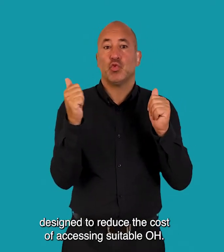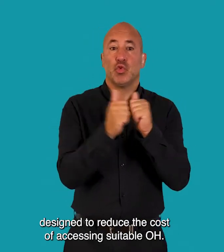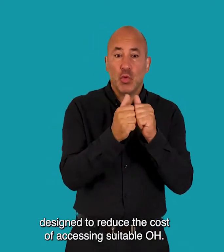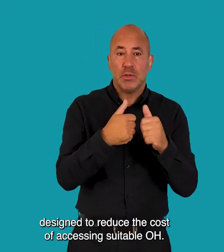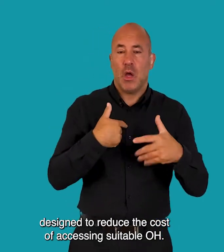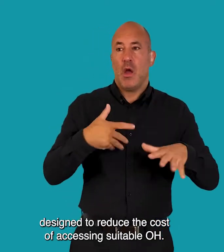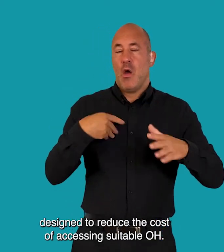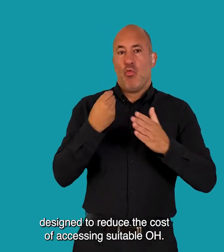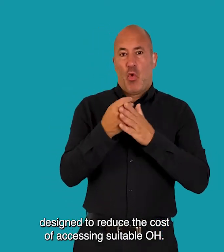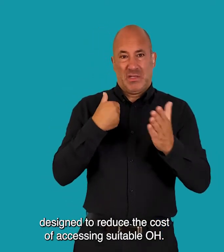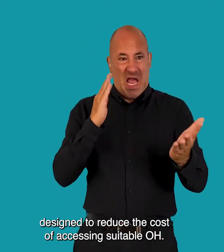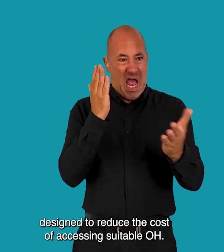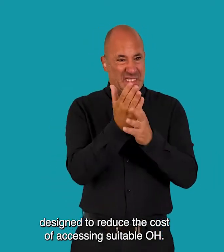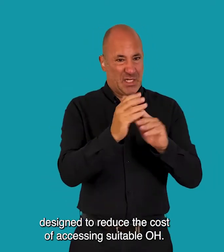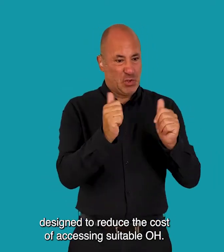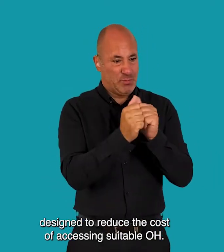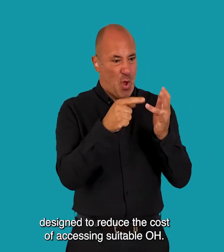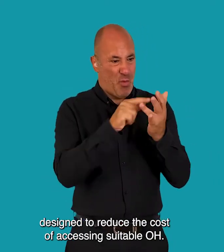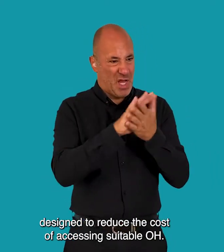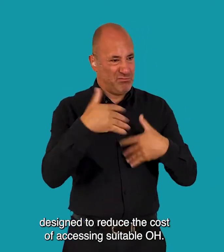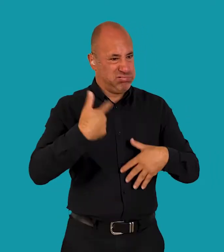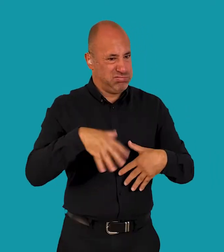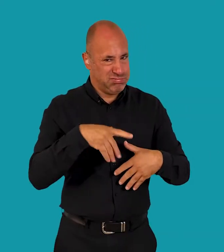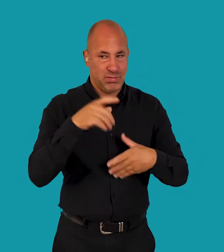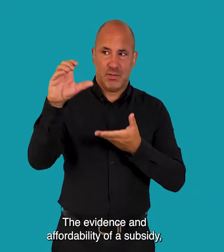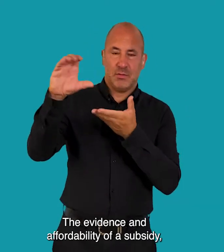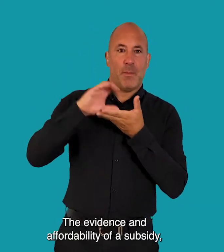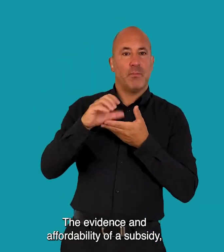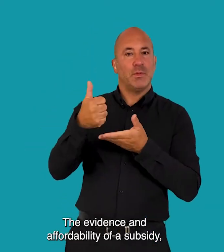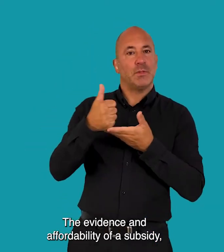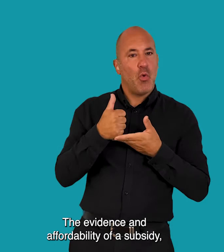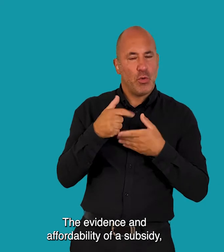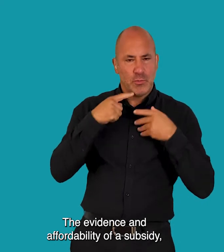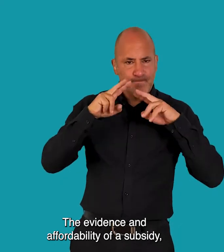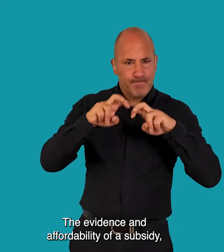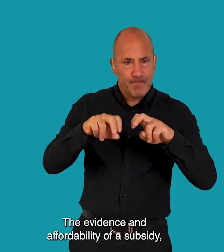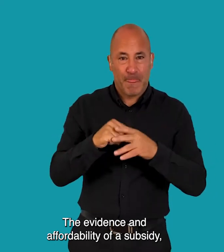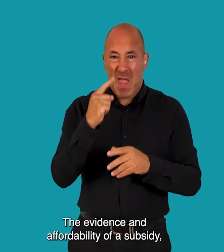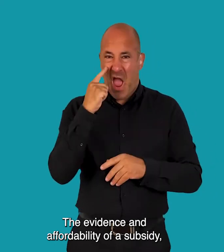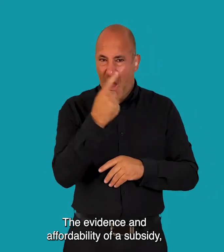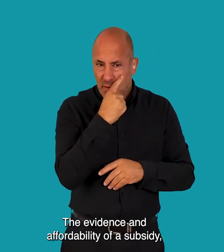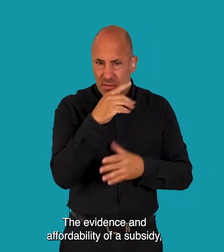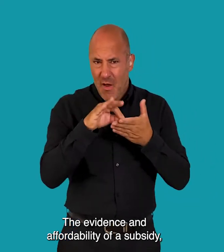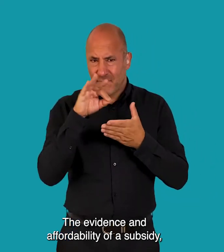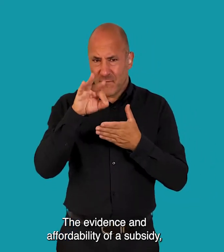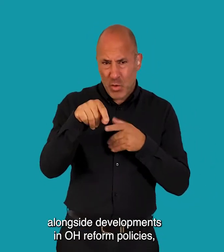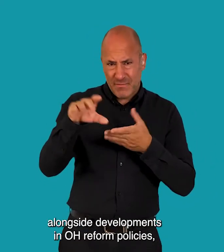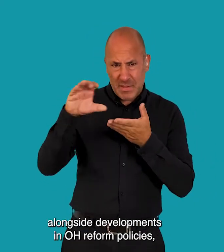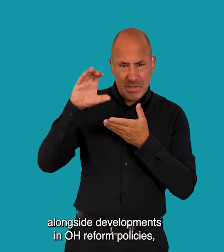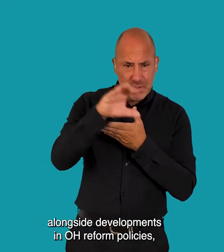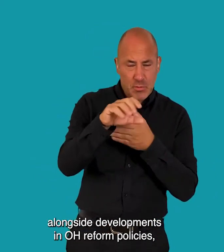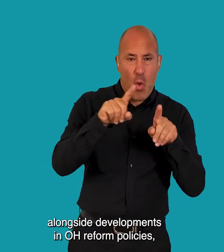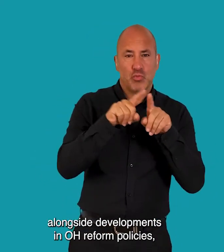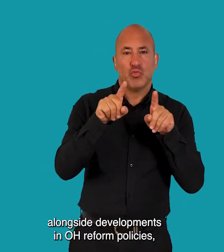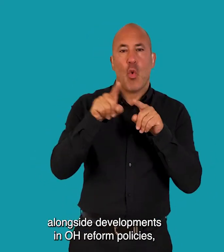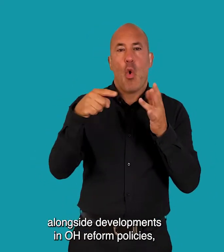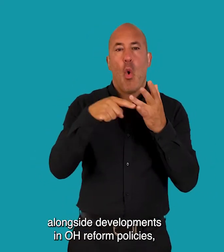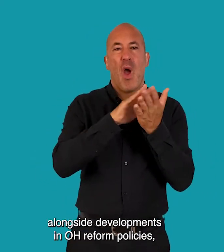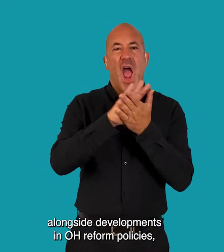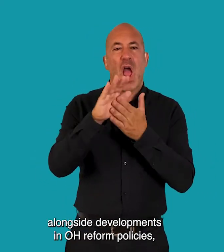the cost of accessing suitable OH. The evidence and affordability of a subsidy, alongside developments in OH